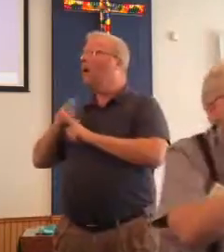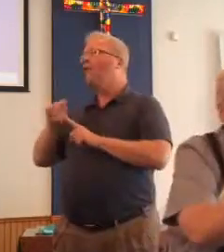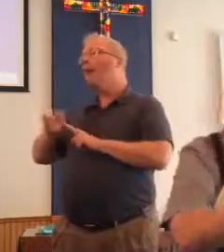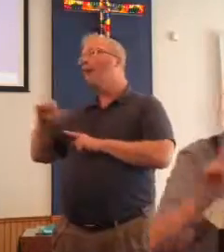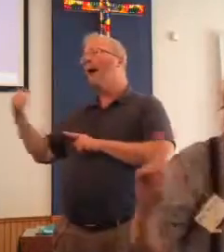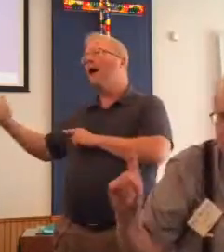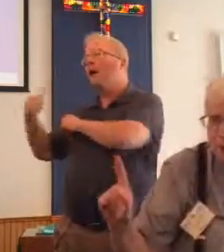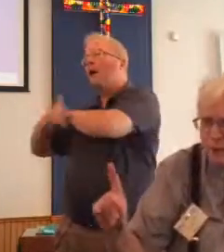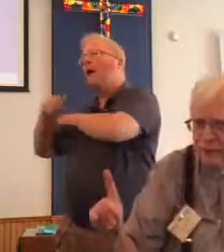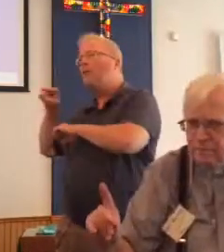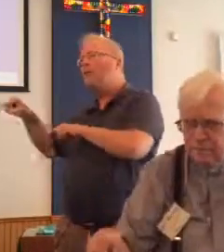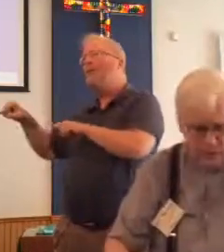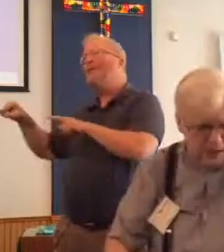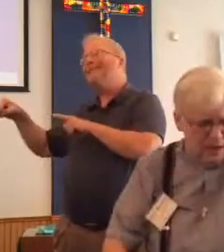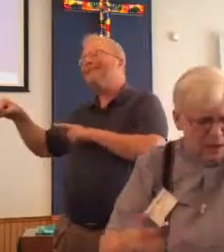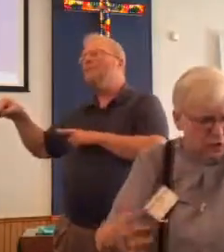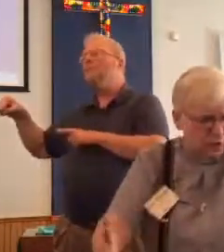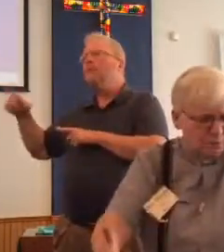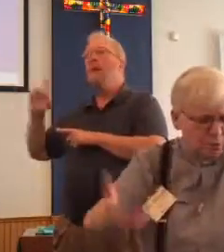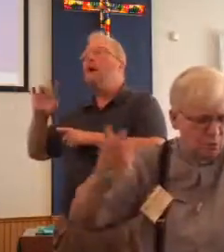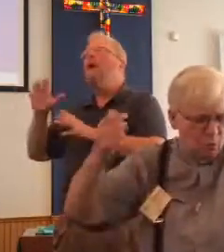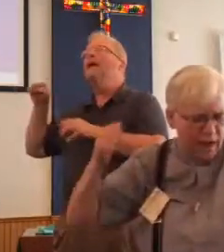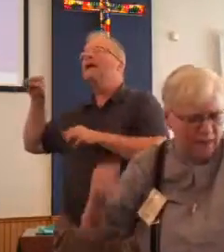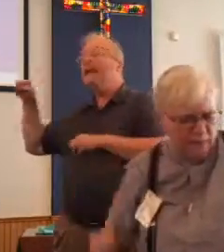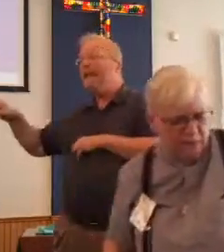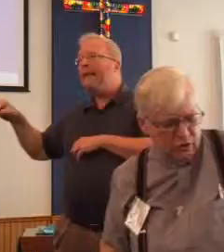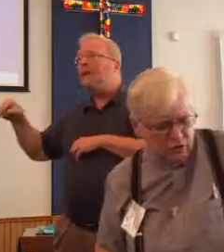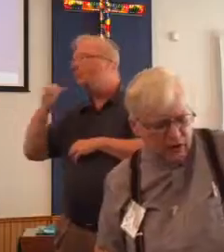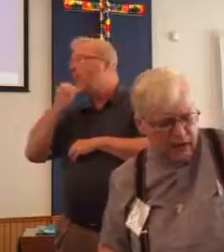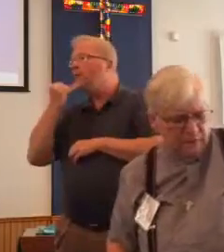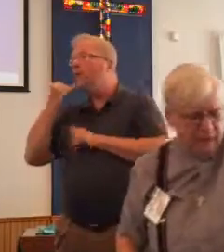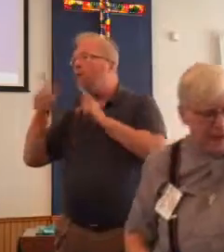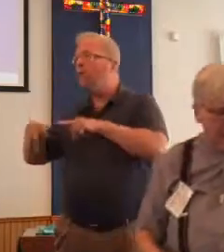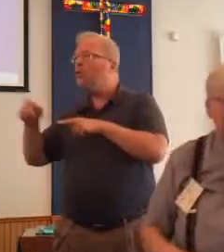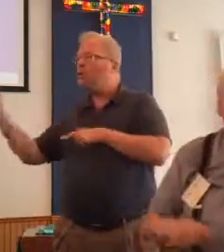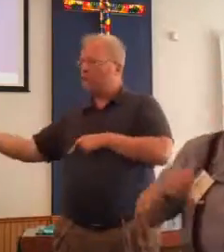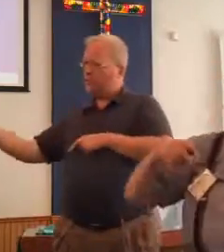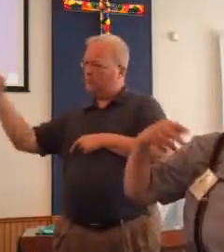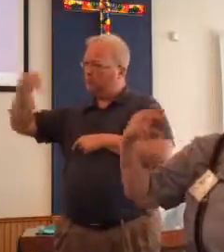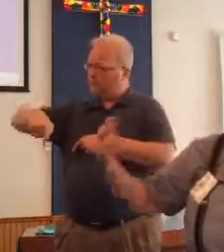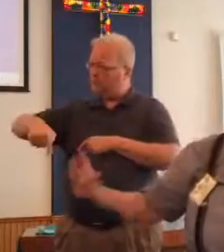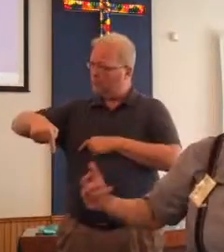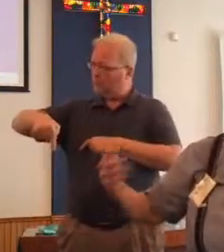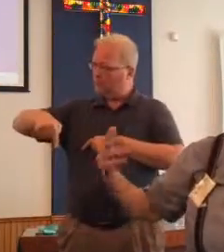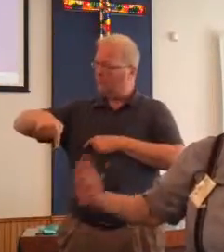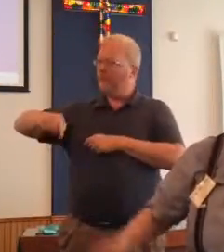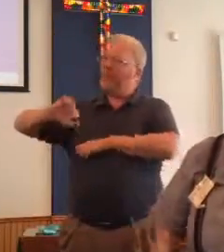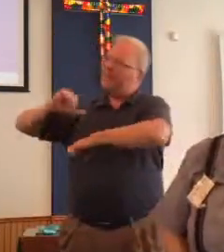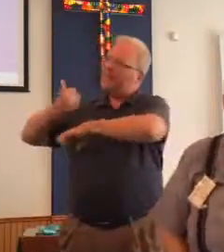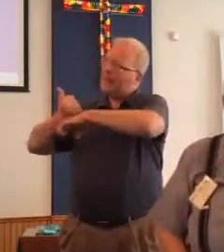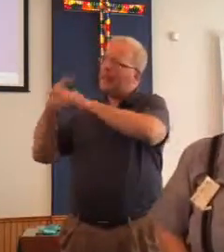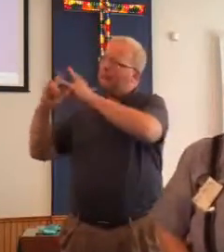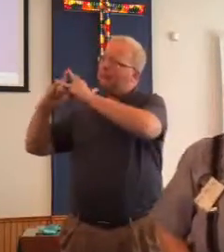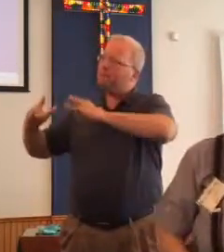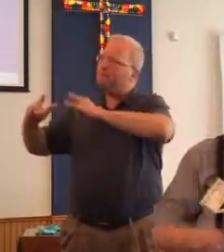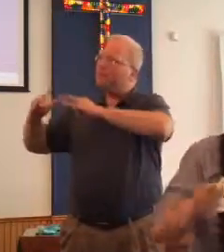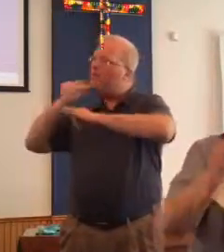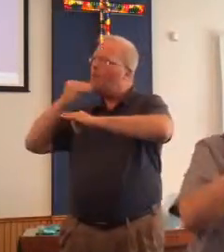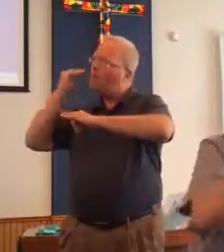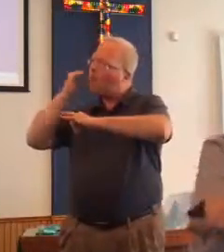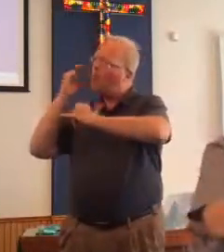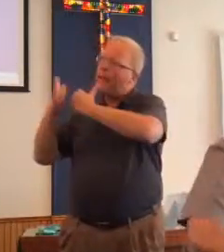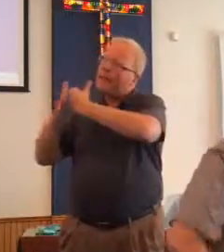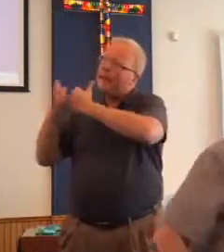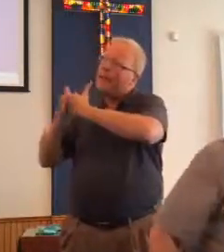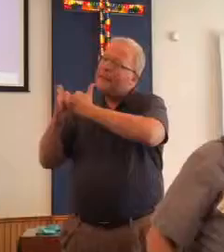Kenite is a Hebrew tribe, by the way. Okay? So he'd moved away from the tribe, and he'd set up a household near